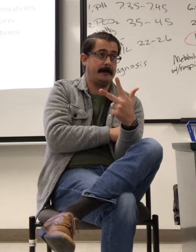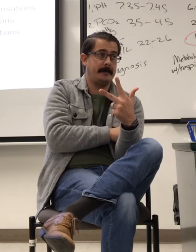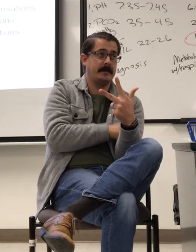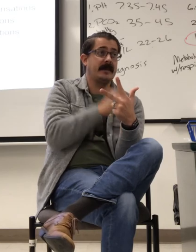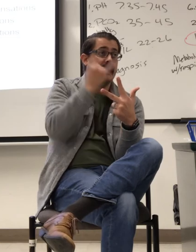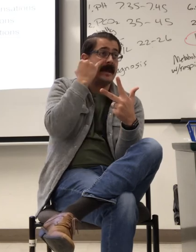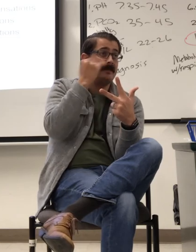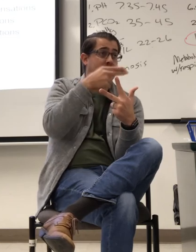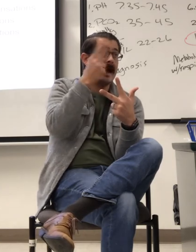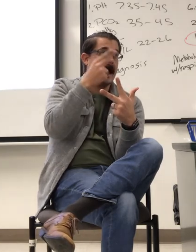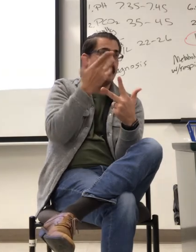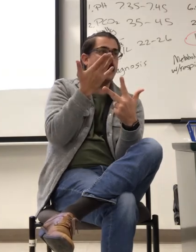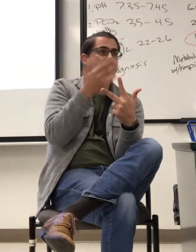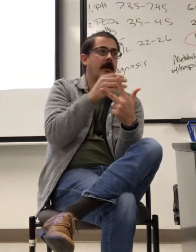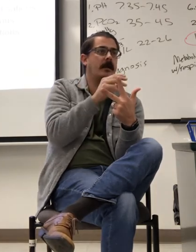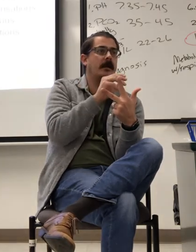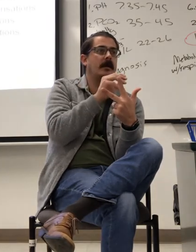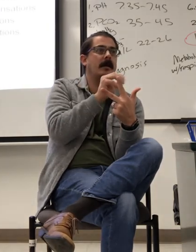This person.